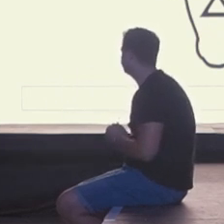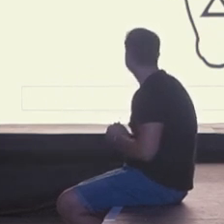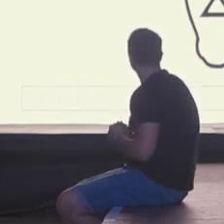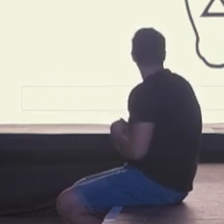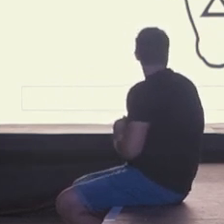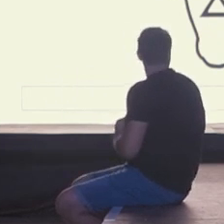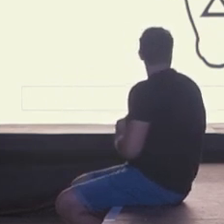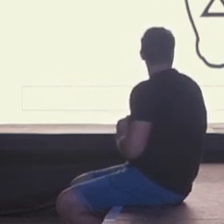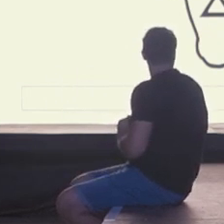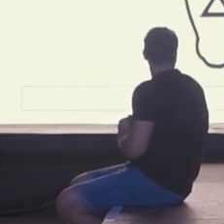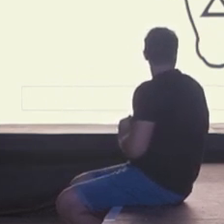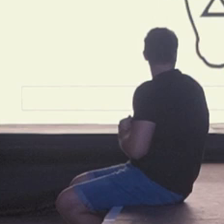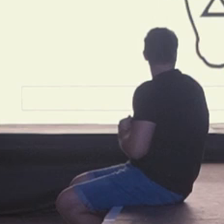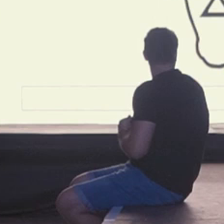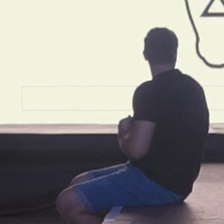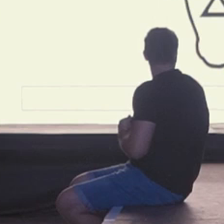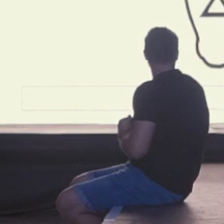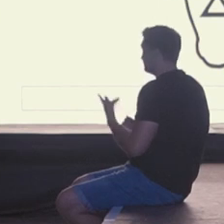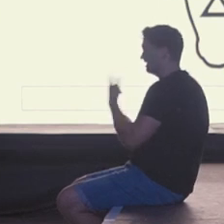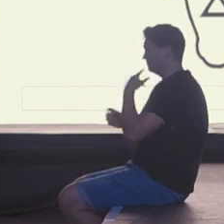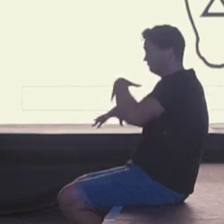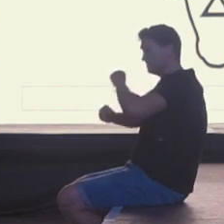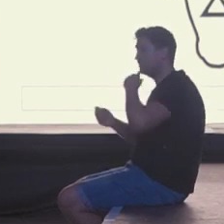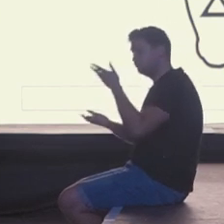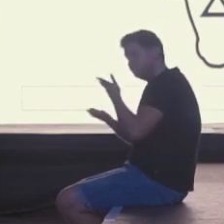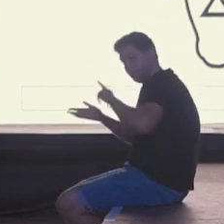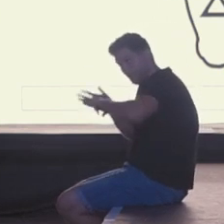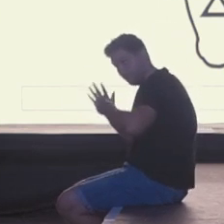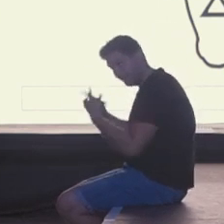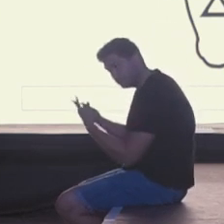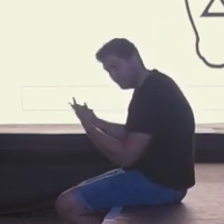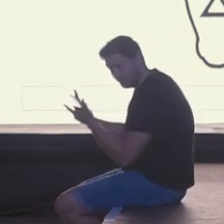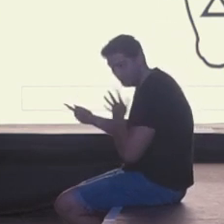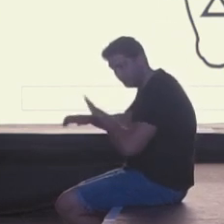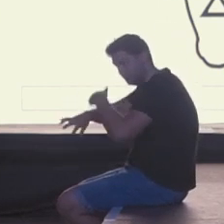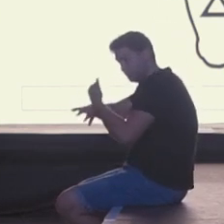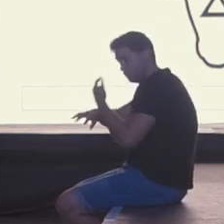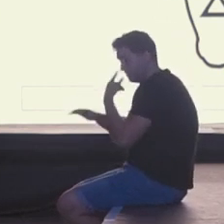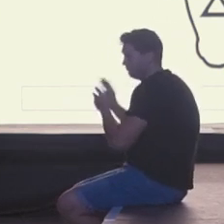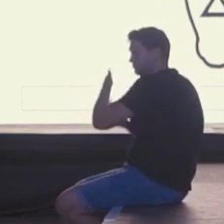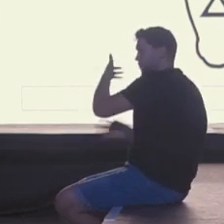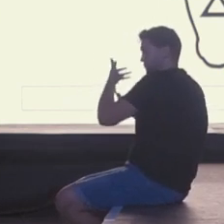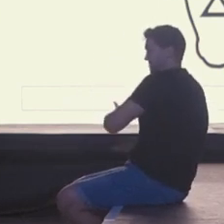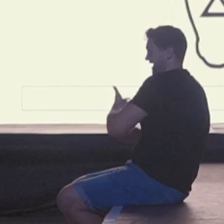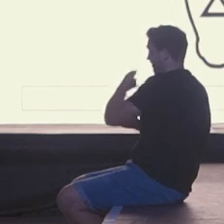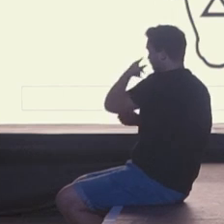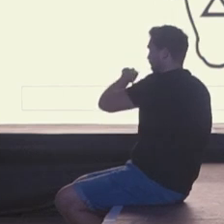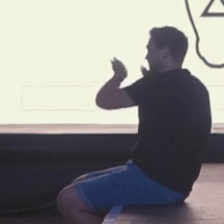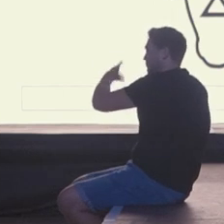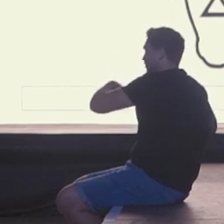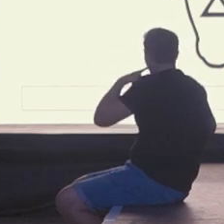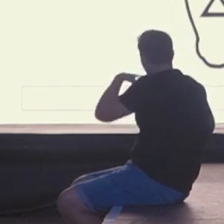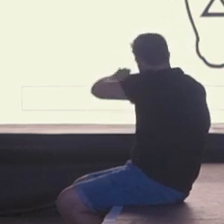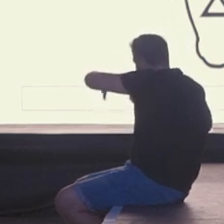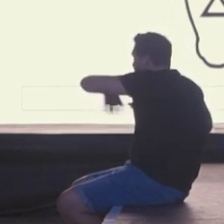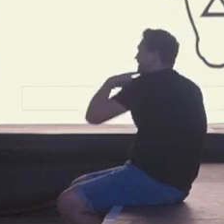we should start working together, we should start planning something together, we should start doing some stuff. And it's as simple as coming to our stall, getting loads of posters, and going around your